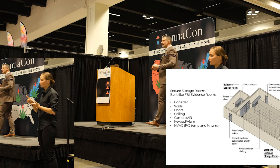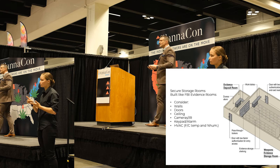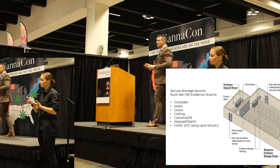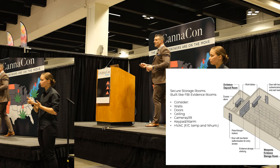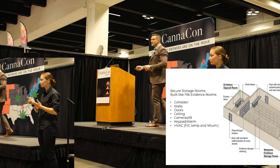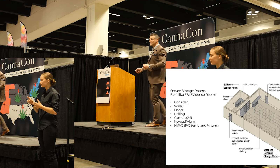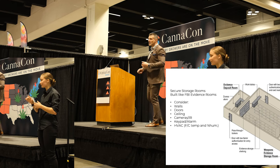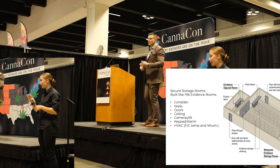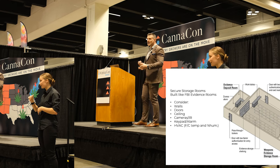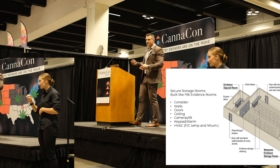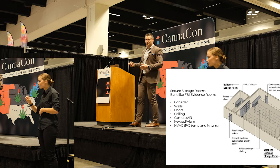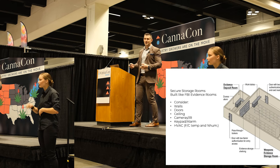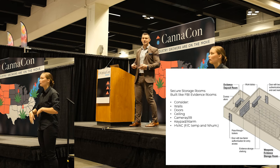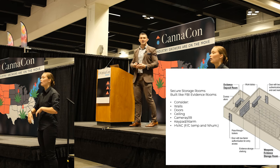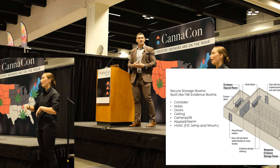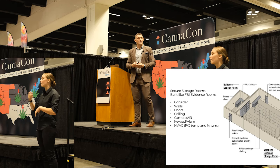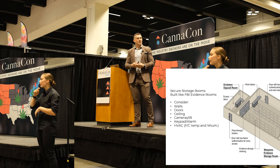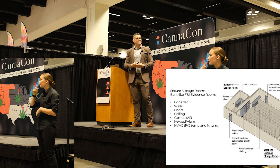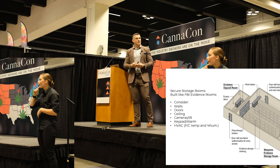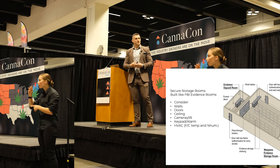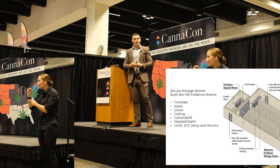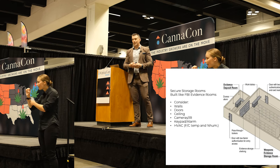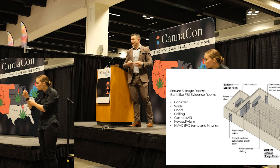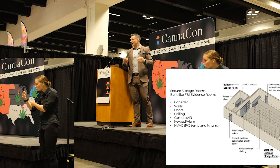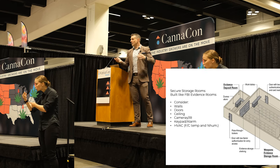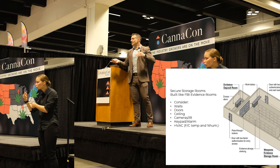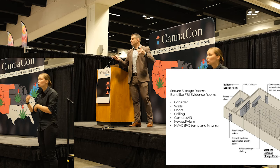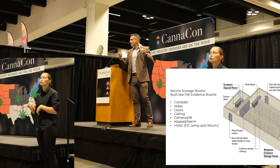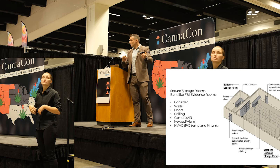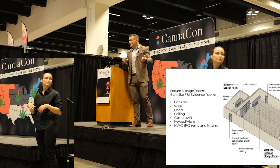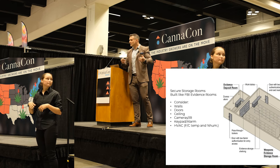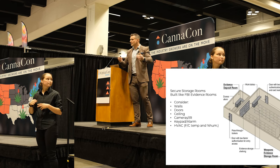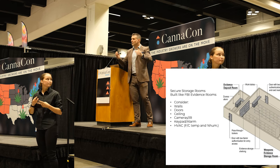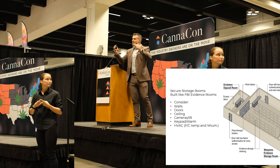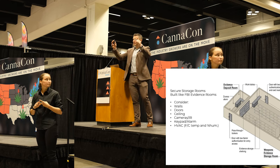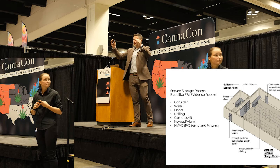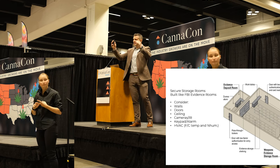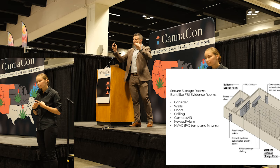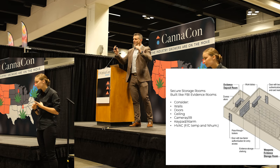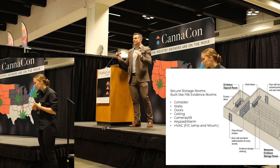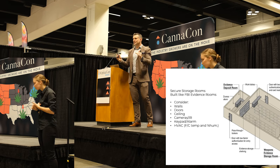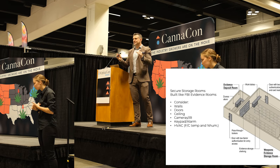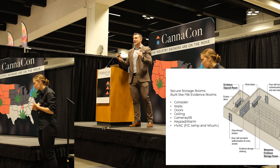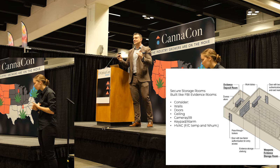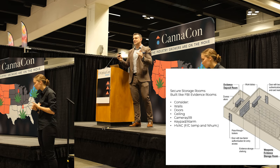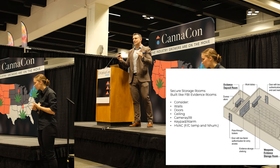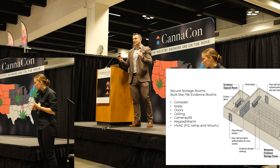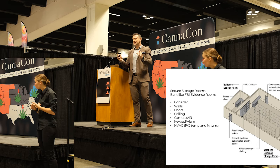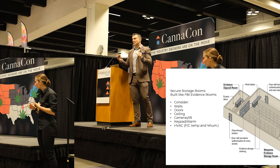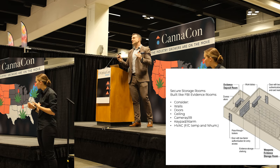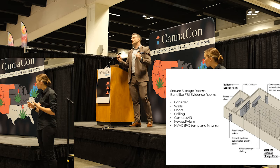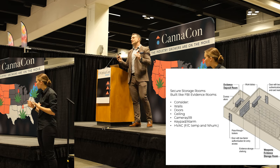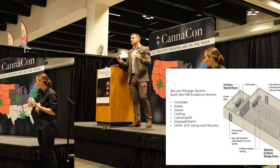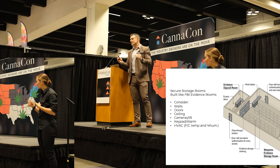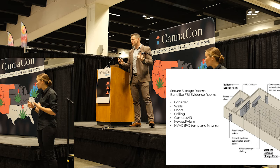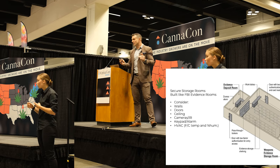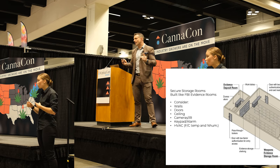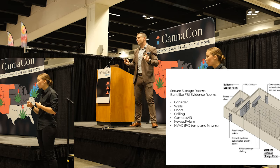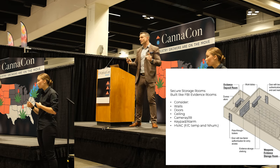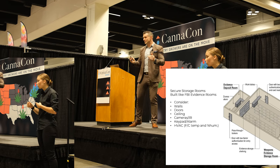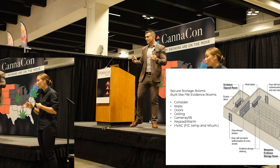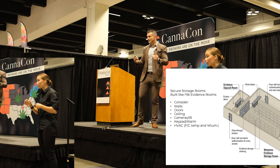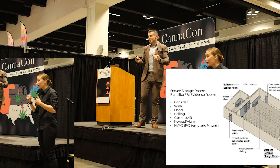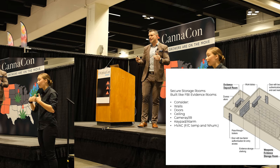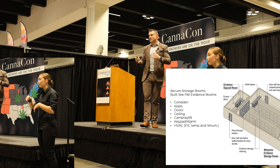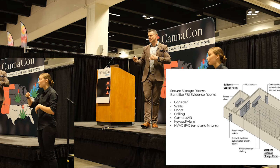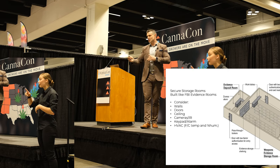at integrated metal mesh. If we're not doing metal mesh, we can bring sort of that level of build down to, for example, integrating sheets of